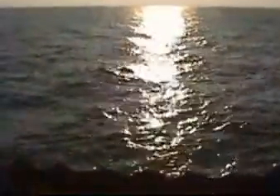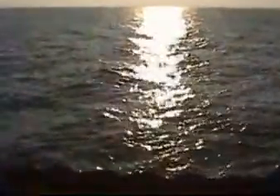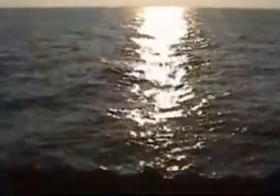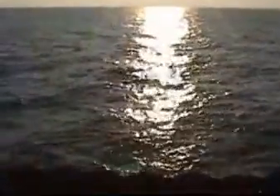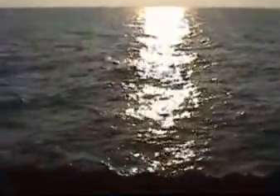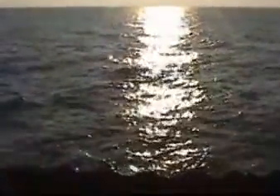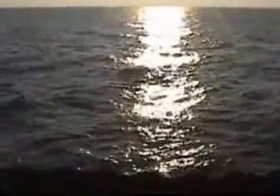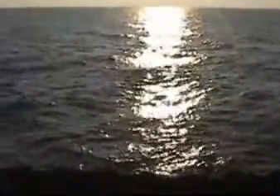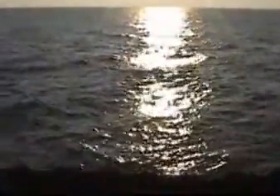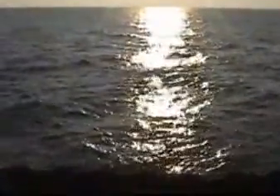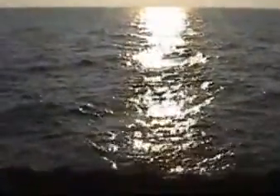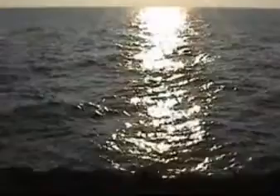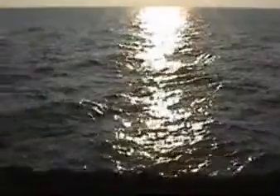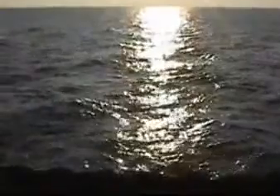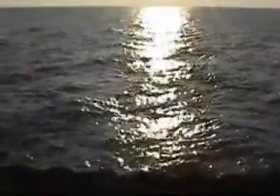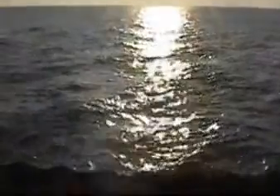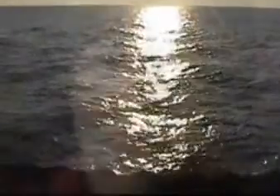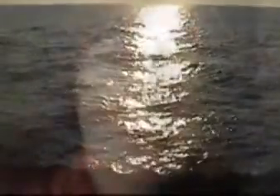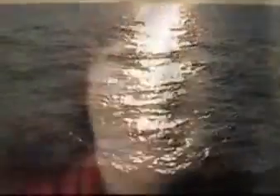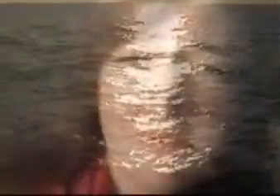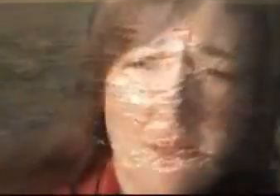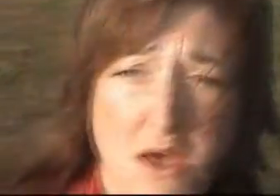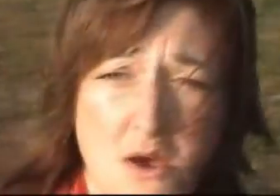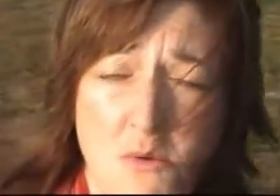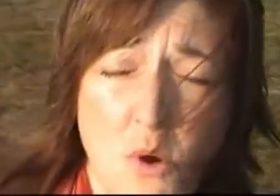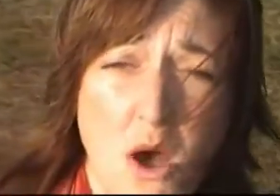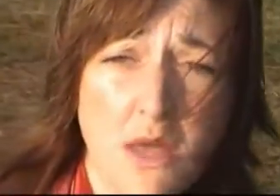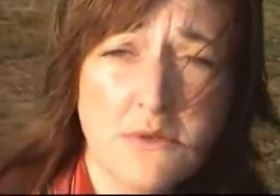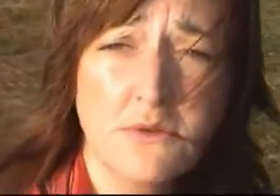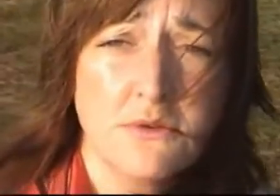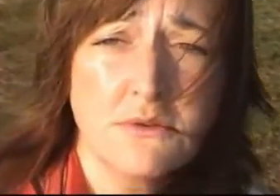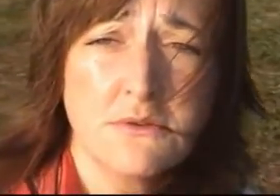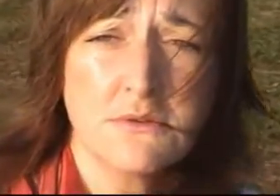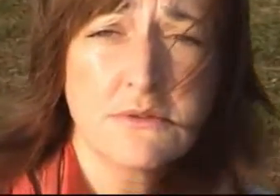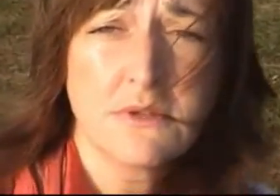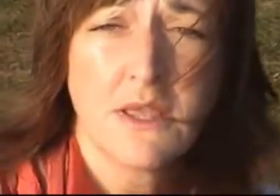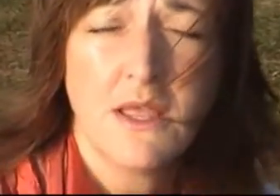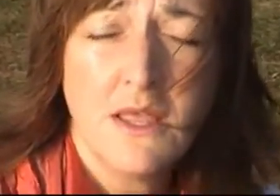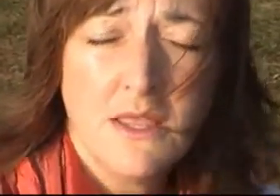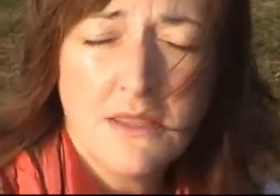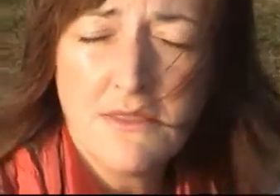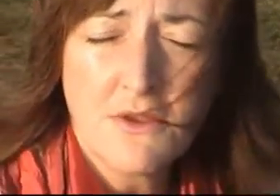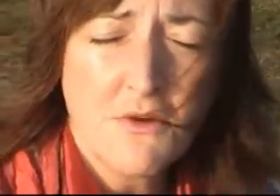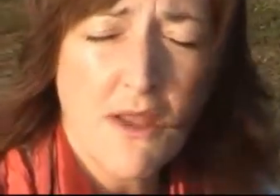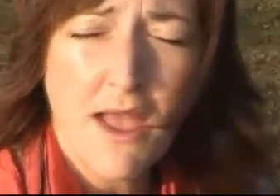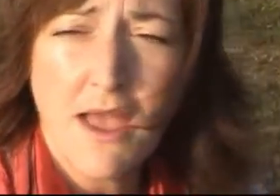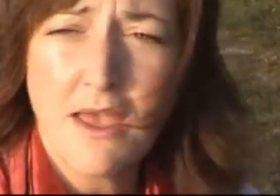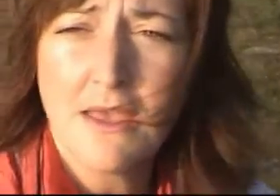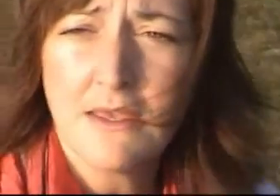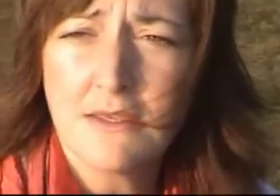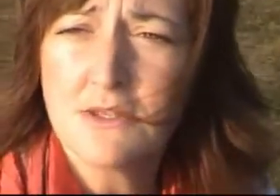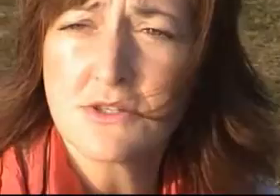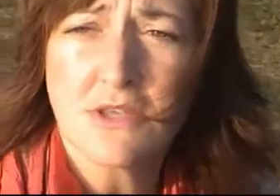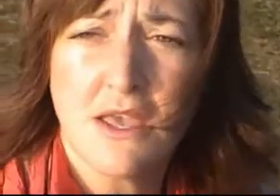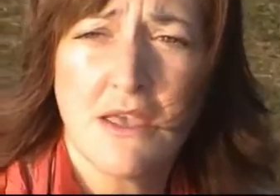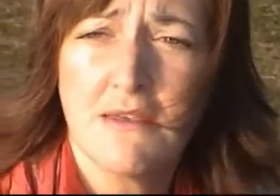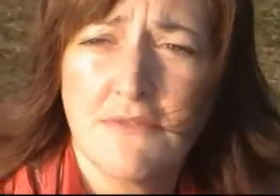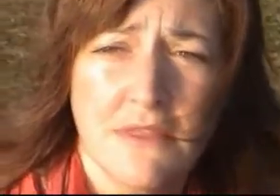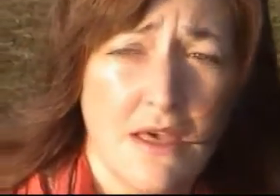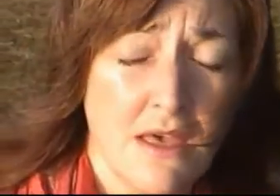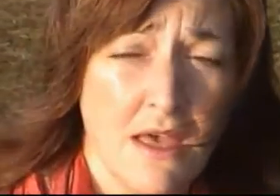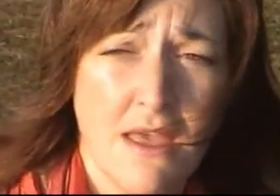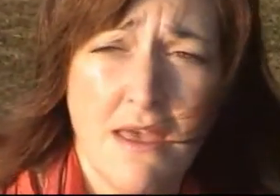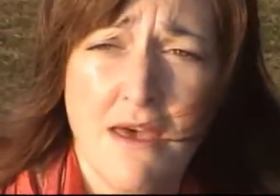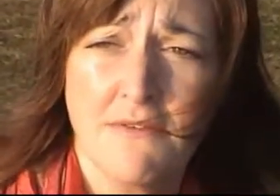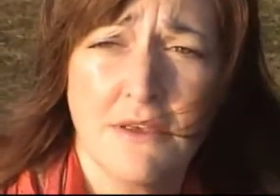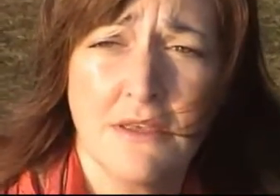the rush of the water, the crash